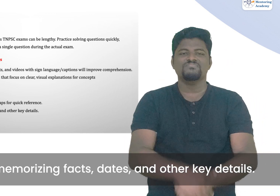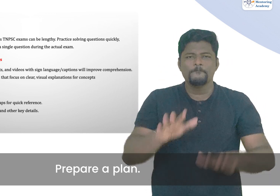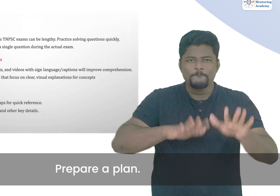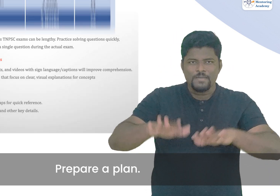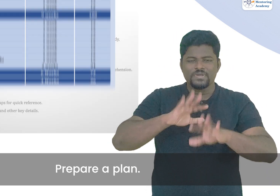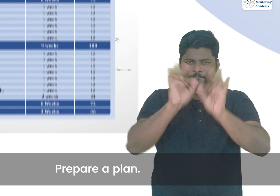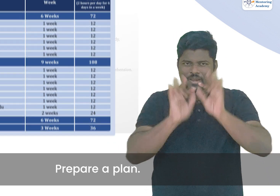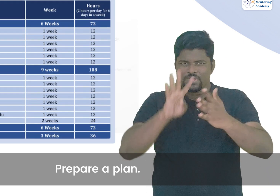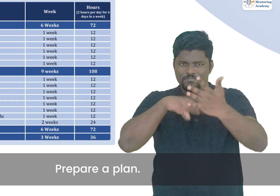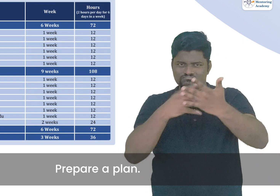Prepare a plan.